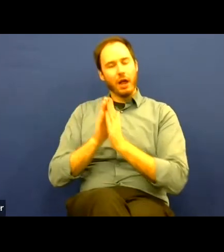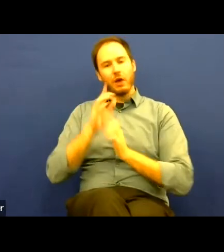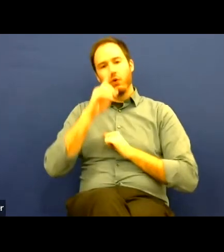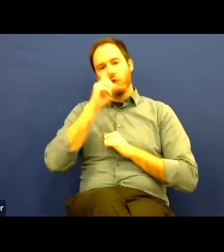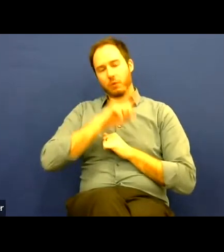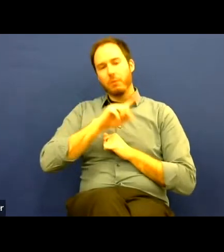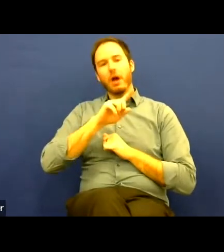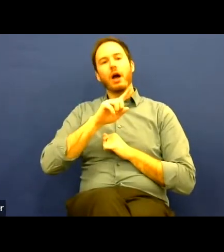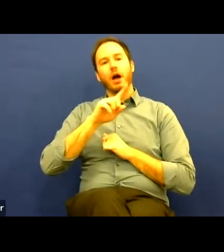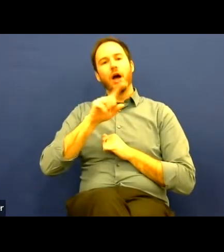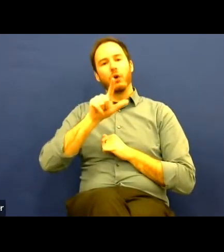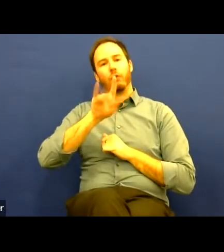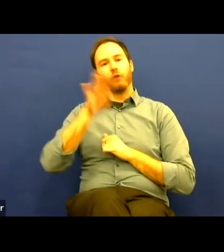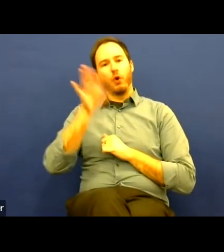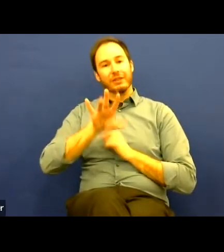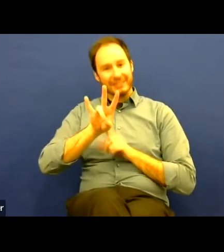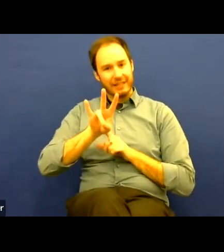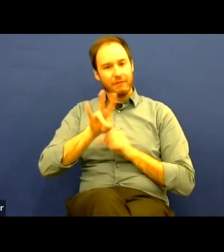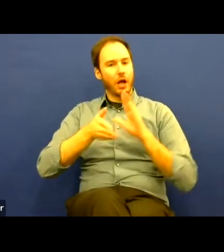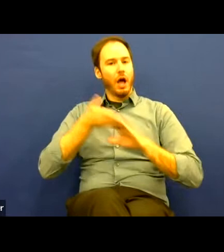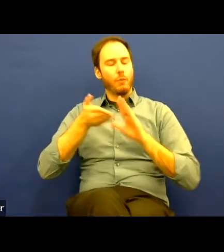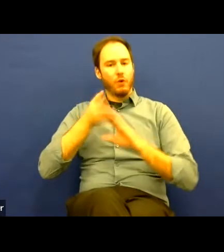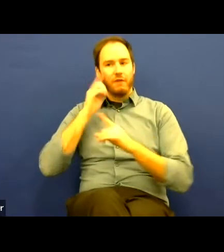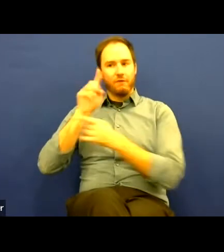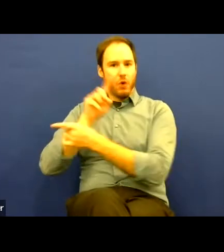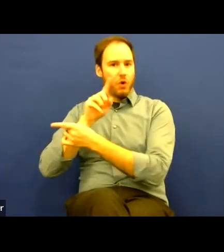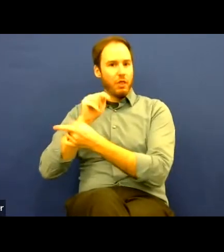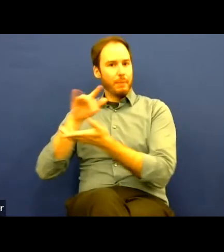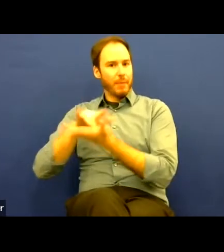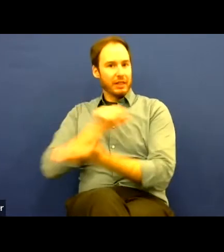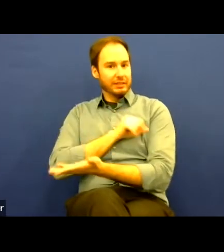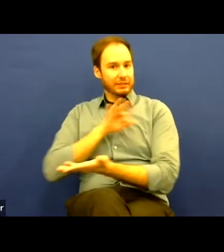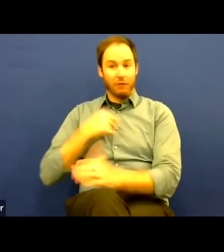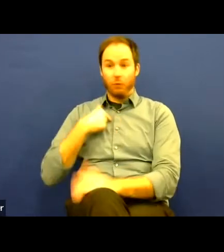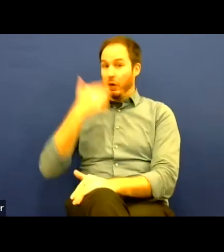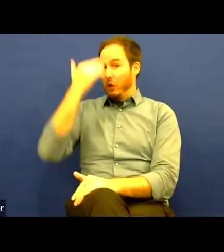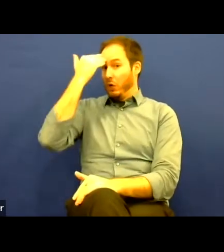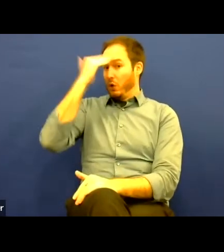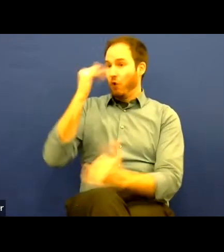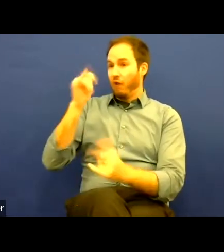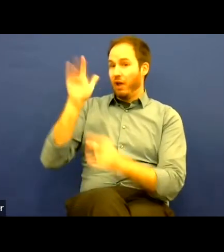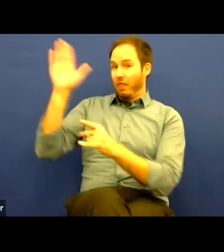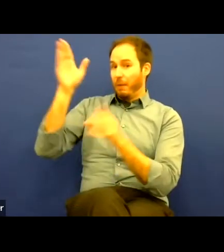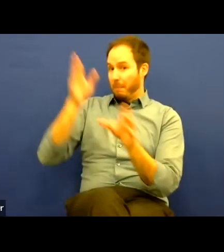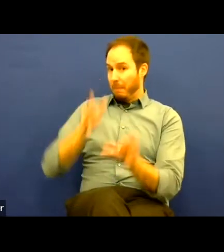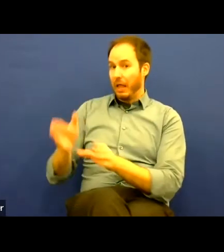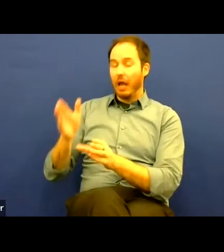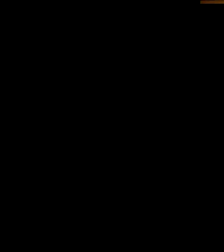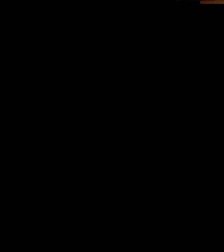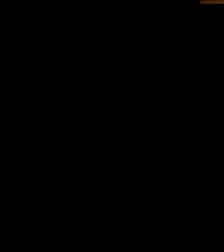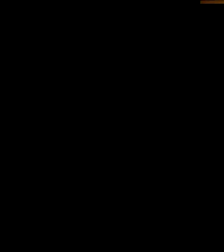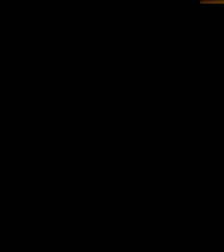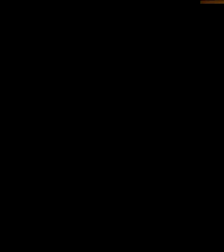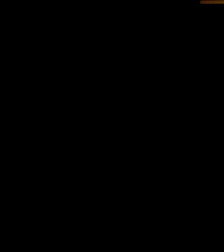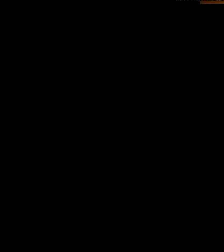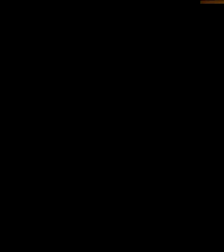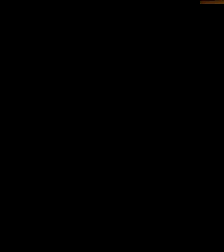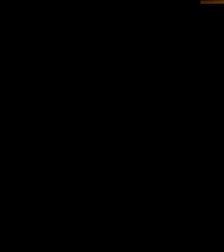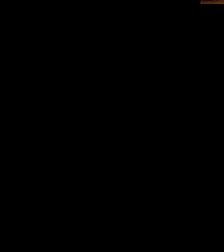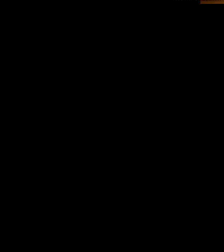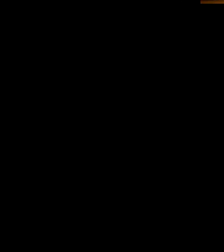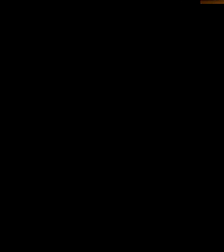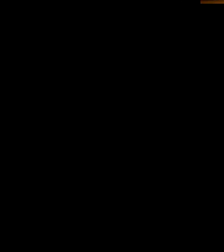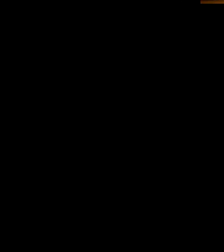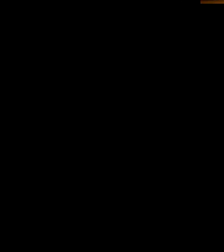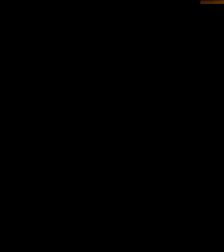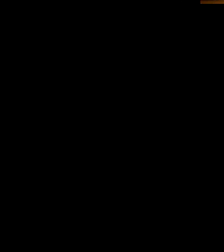for 24-hour operation, because frankly, we don't know exactly what their shifts are going to be and everything